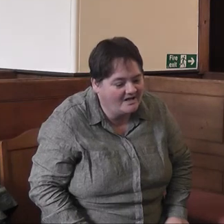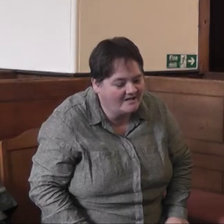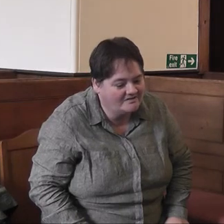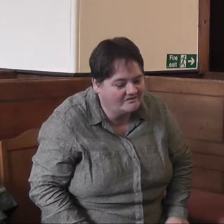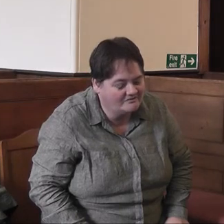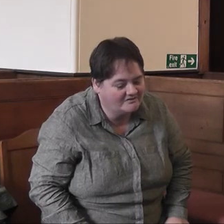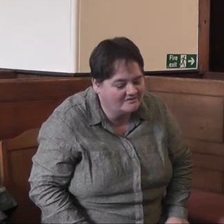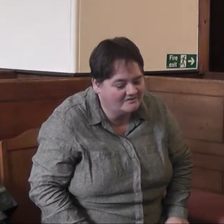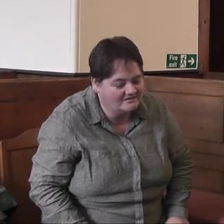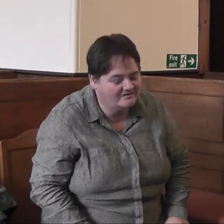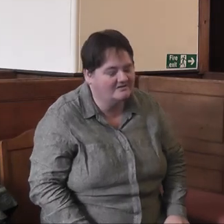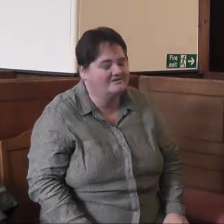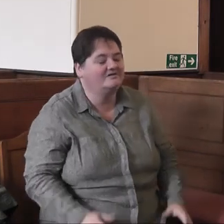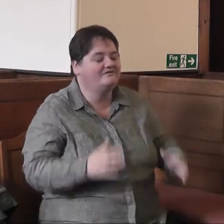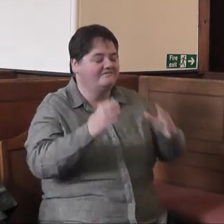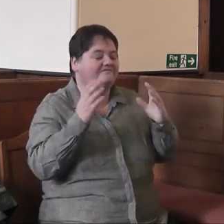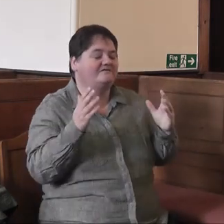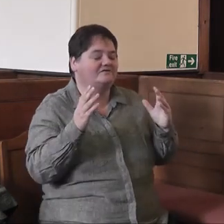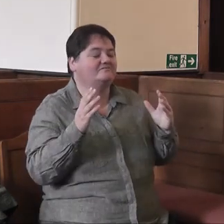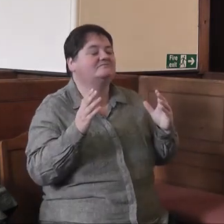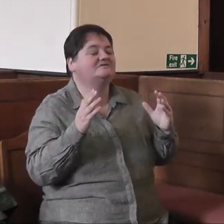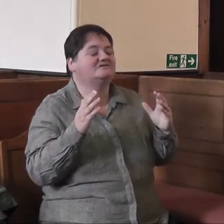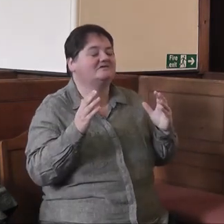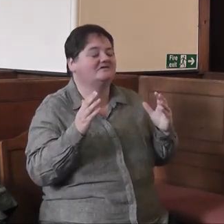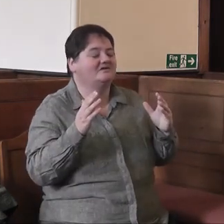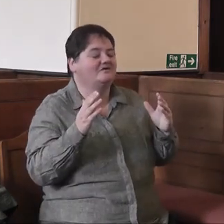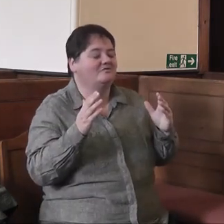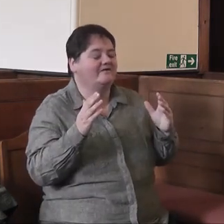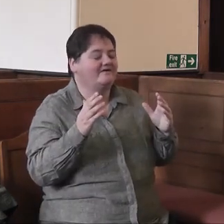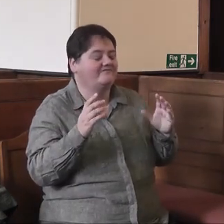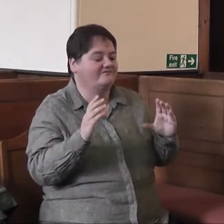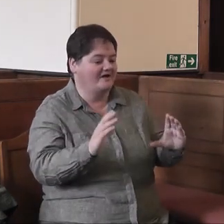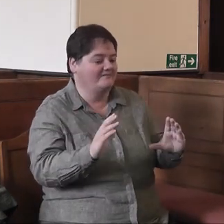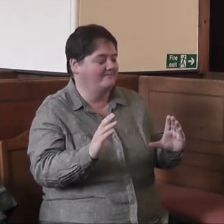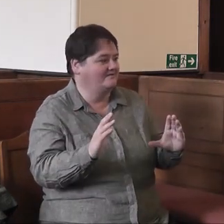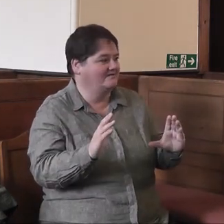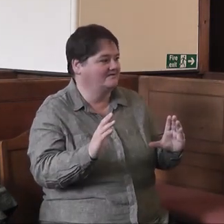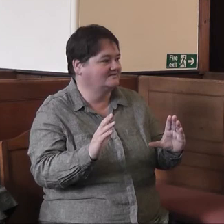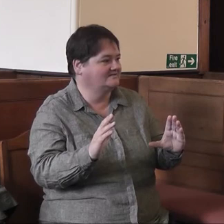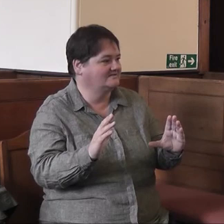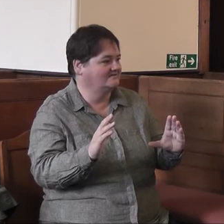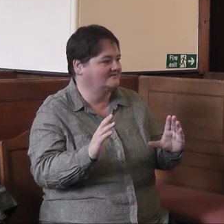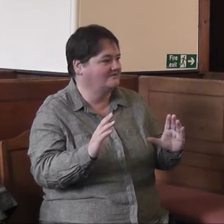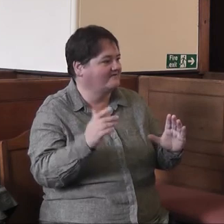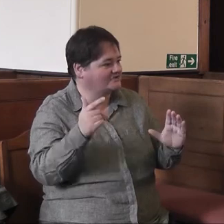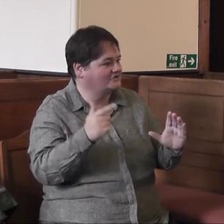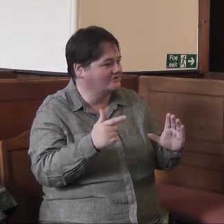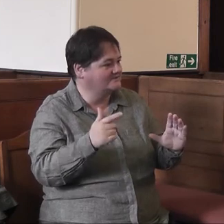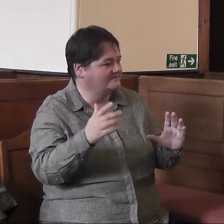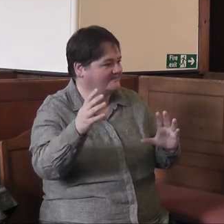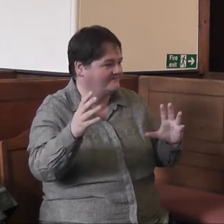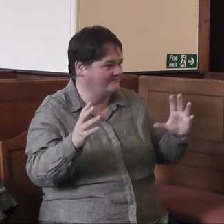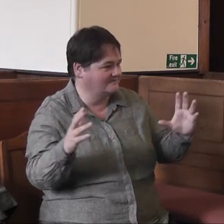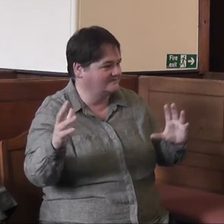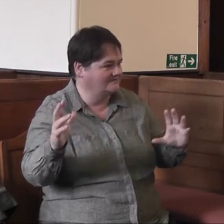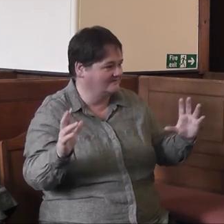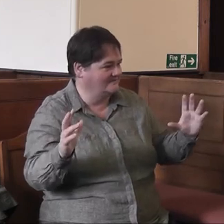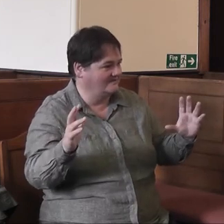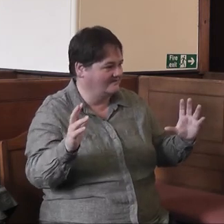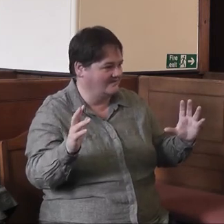and I thought, you know, in films, when they frame things, so you have shots of different